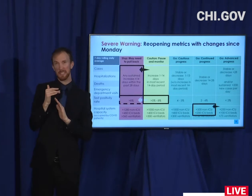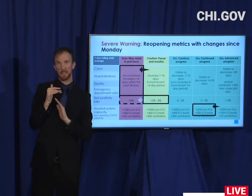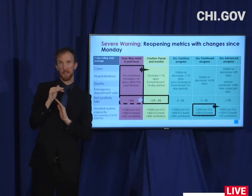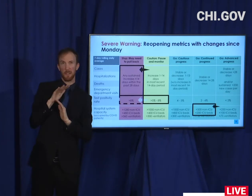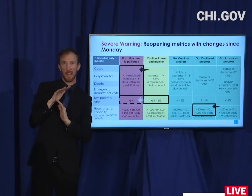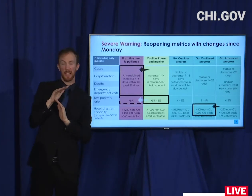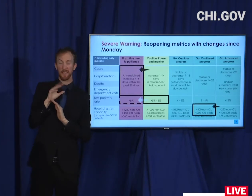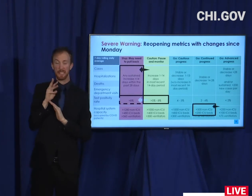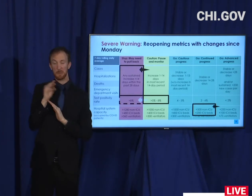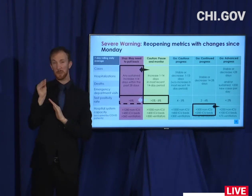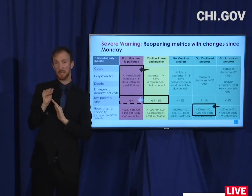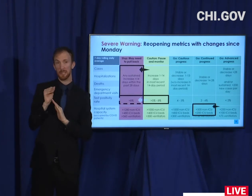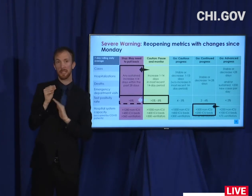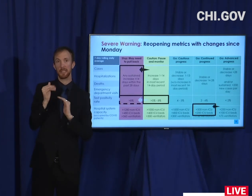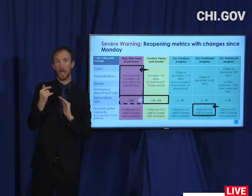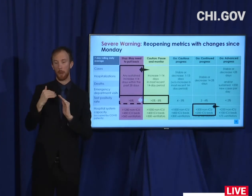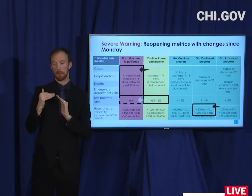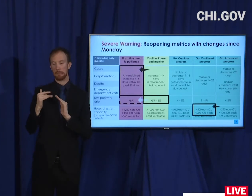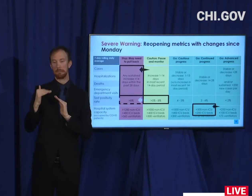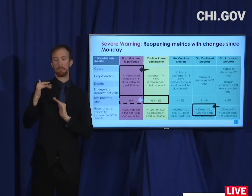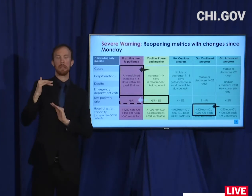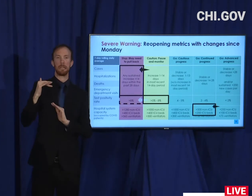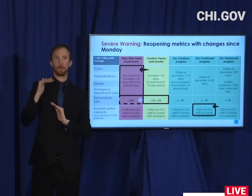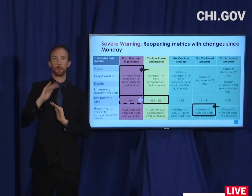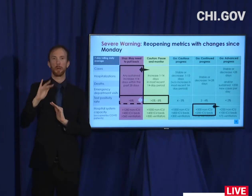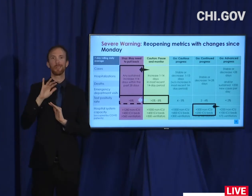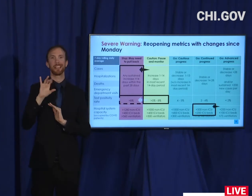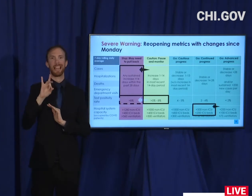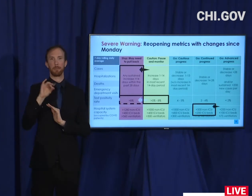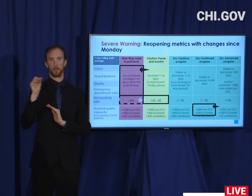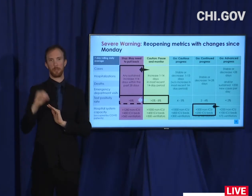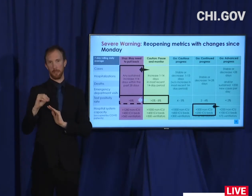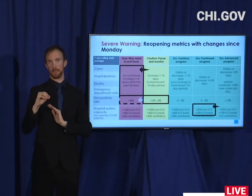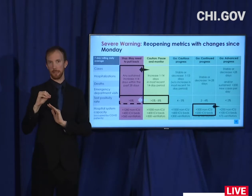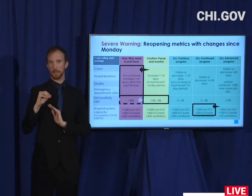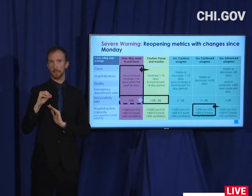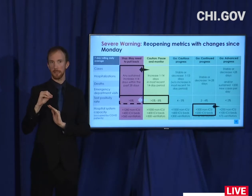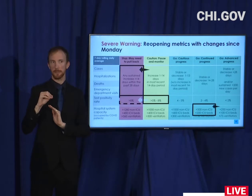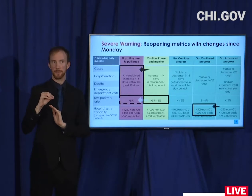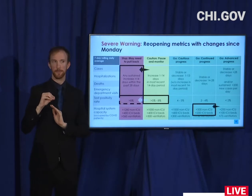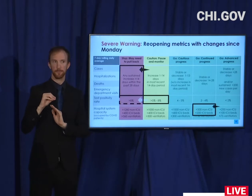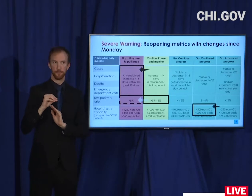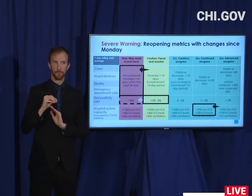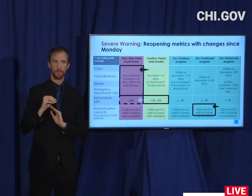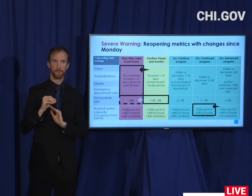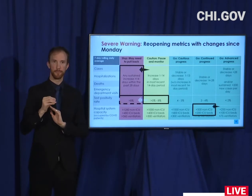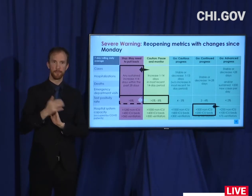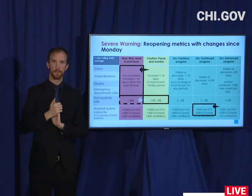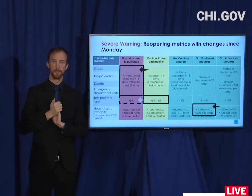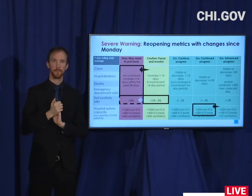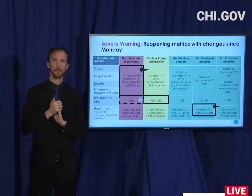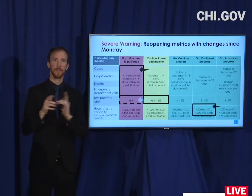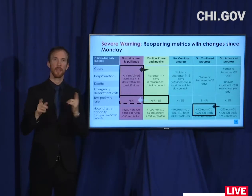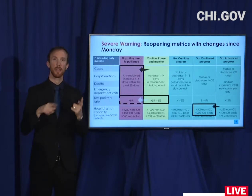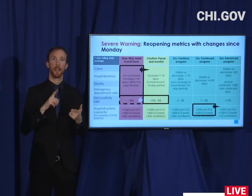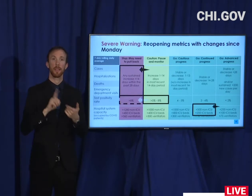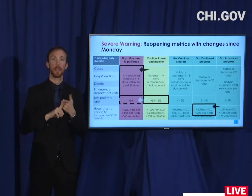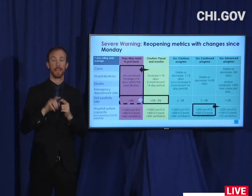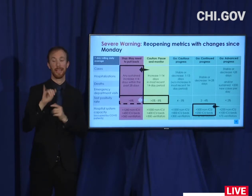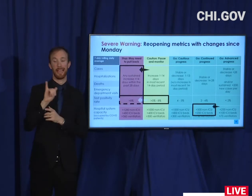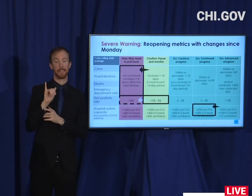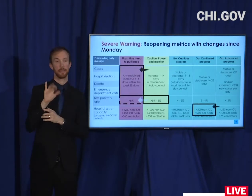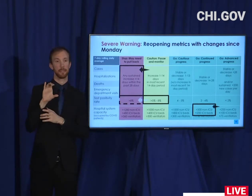Well, we're getting close to 8%. And then finally, the ICU